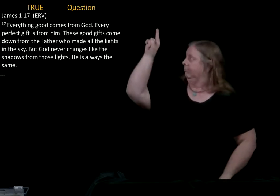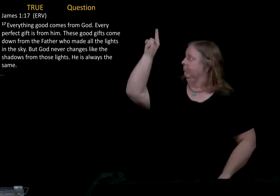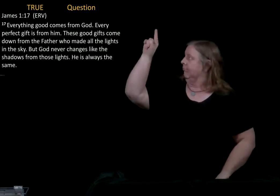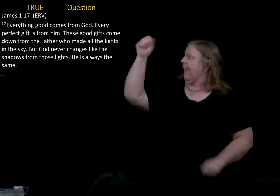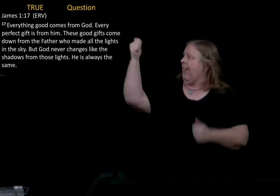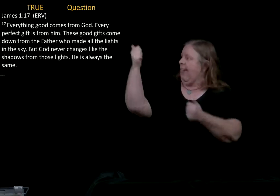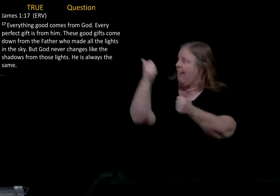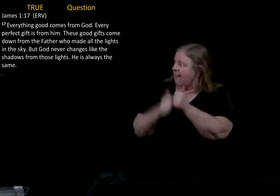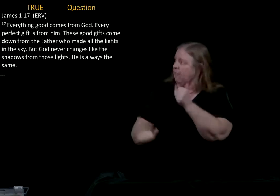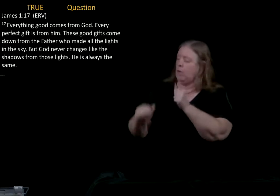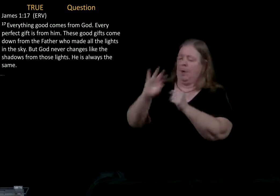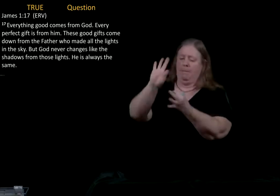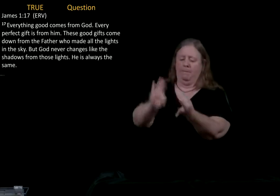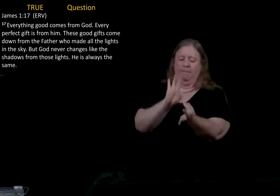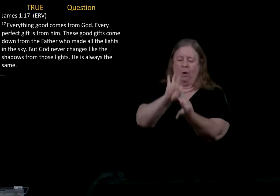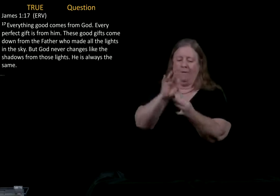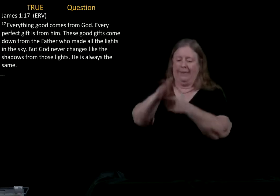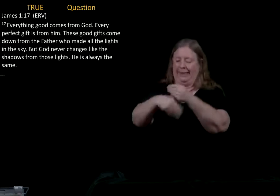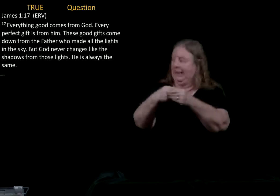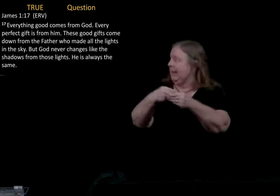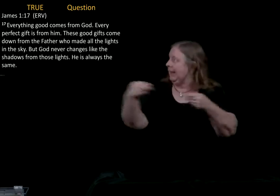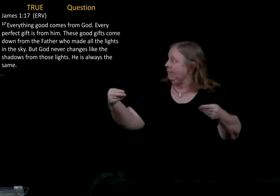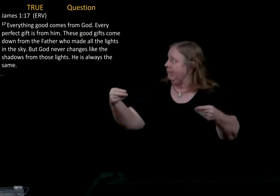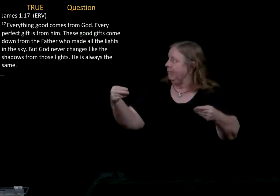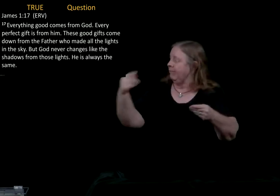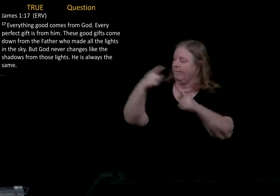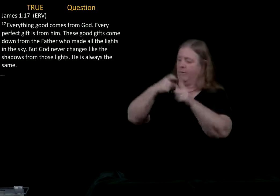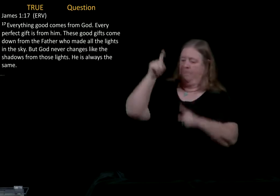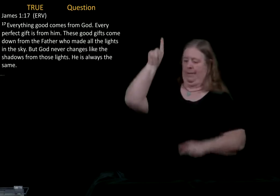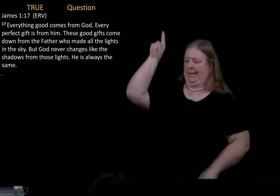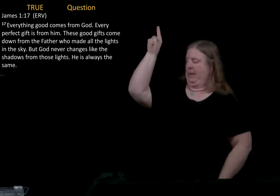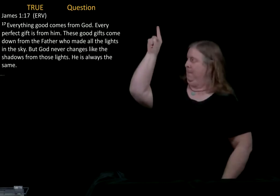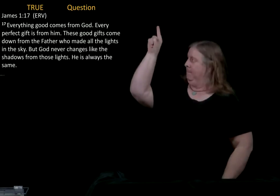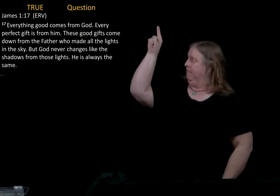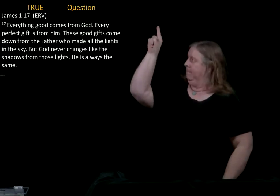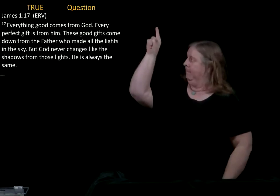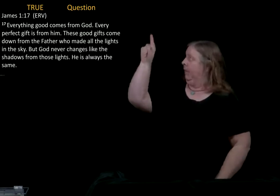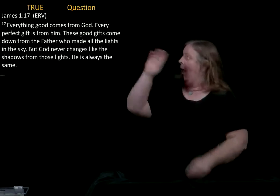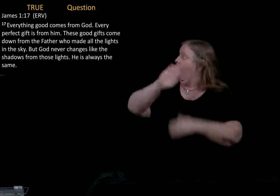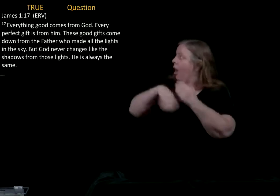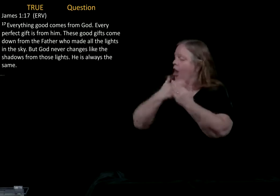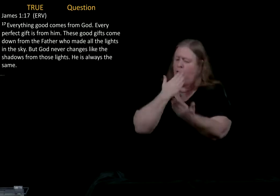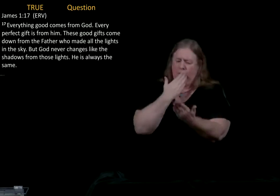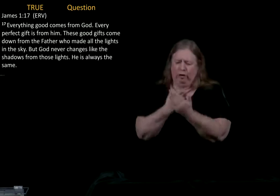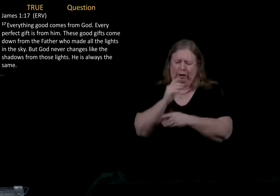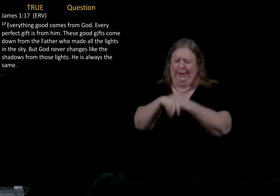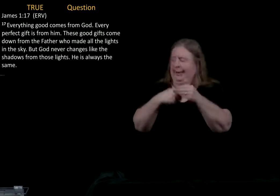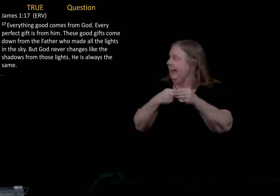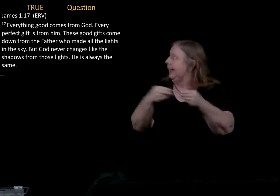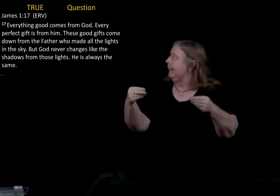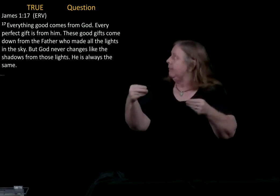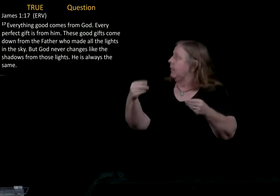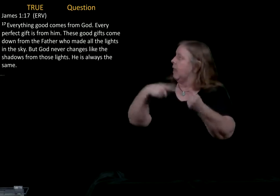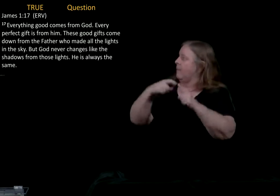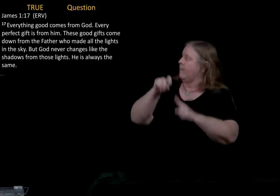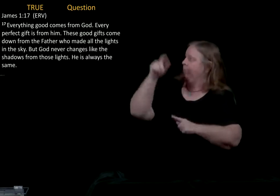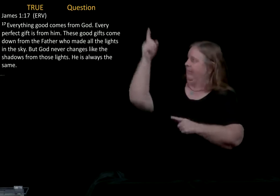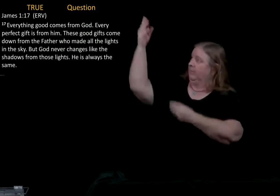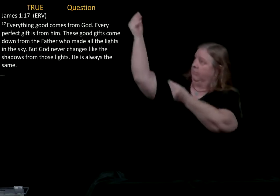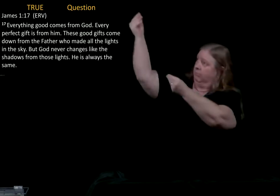from God. Every perfect gift is from Him. These good gifts come